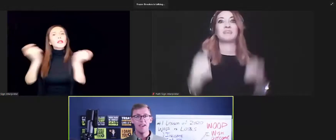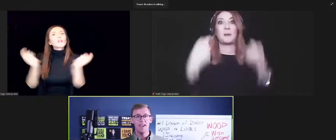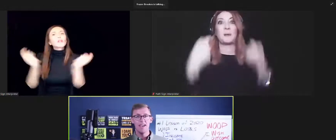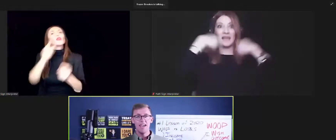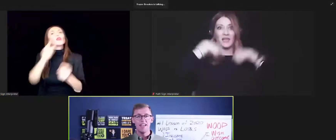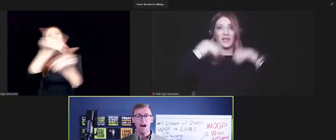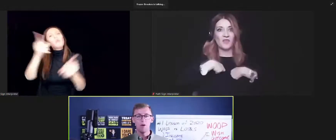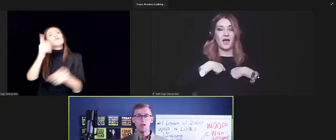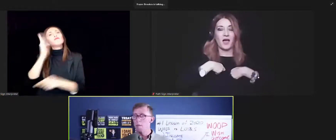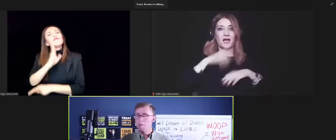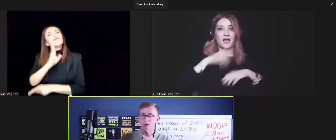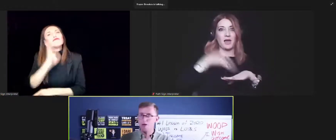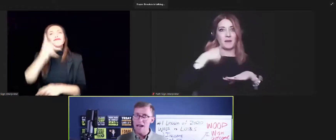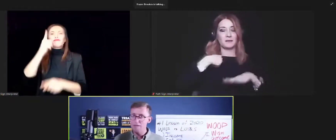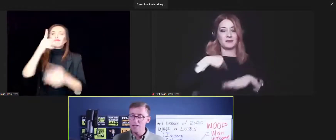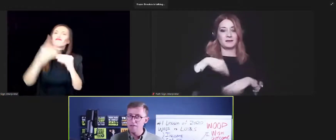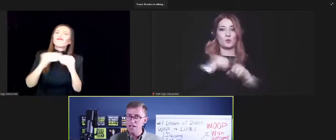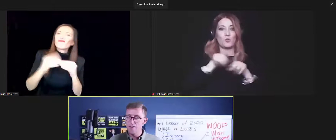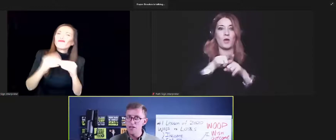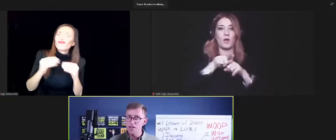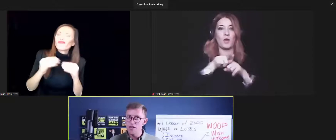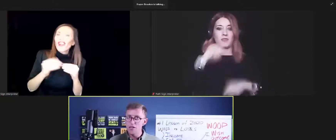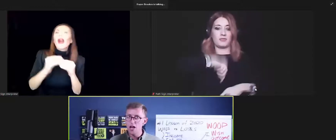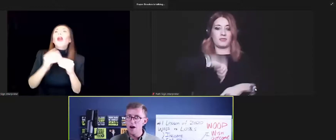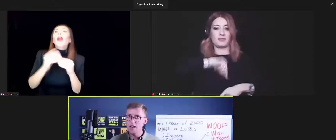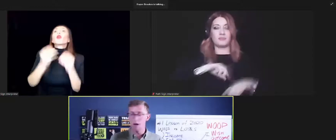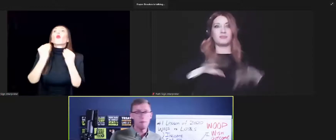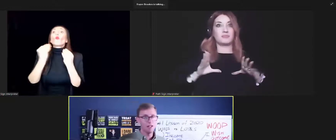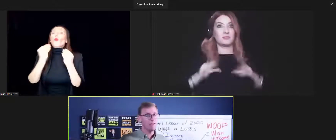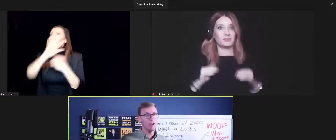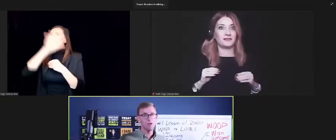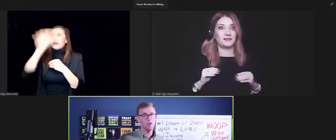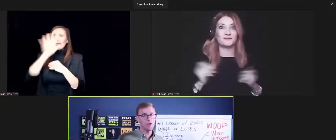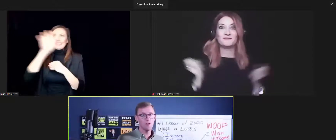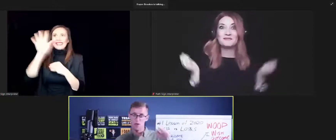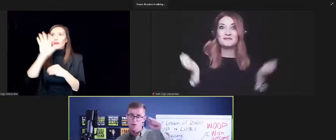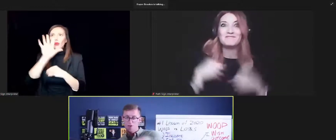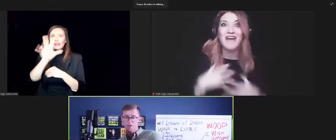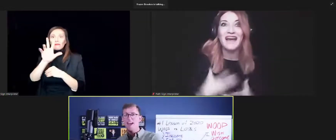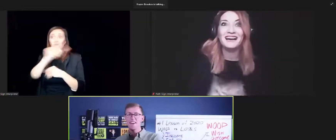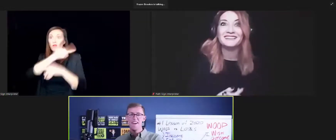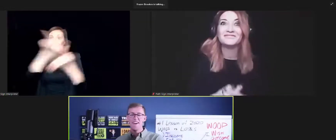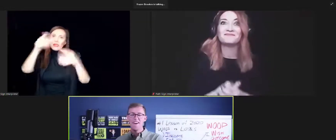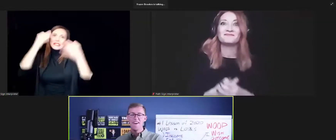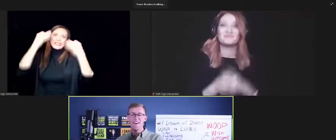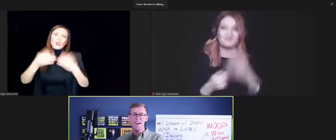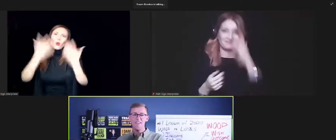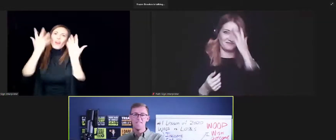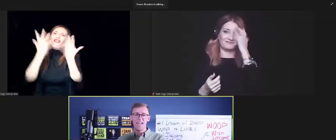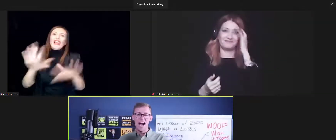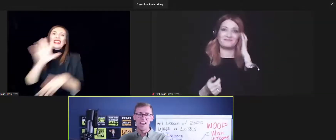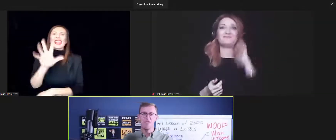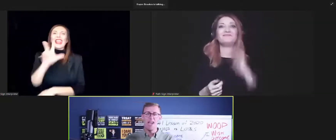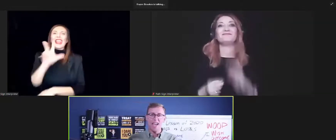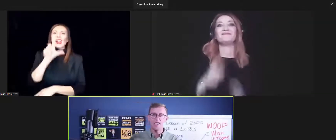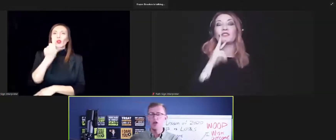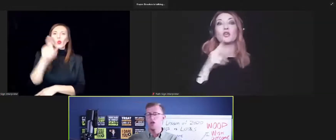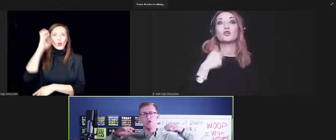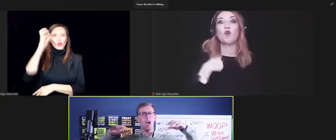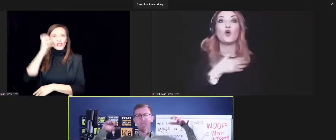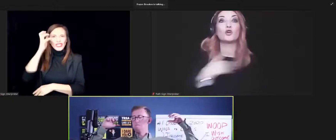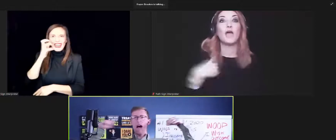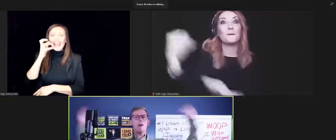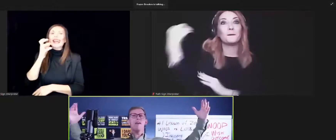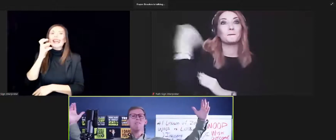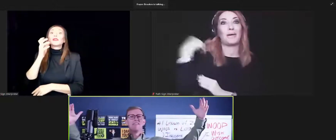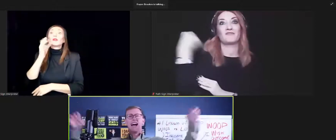January. Now, don't be messaging me after the 31st of January because that means you didn't follow instructions because it starts today, right? And if you're in, you can just